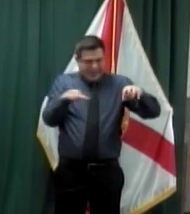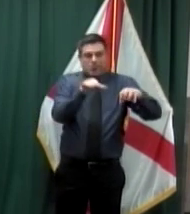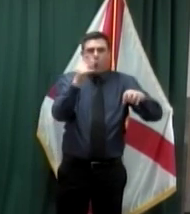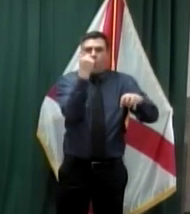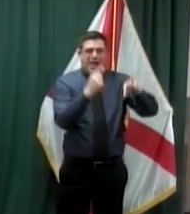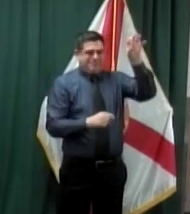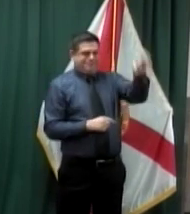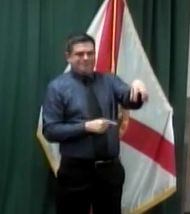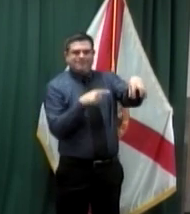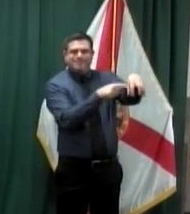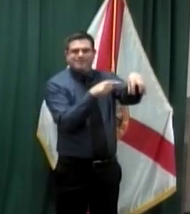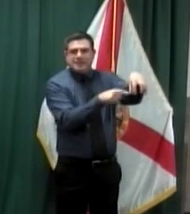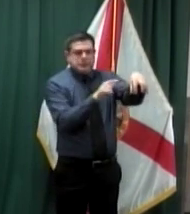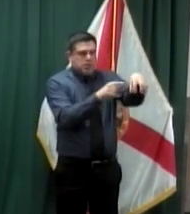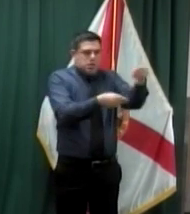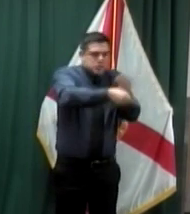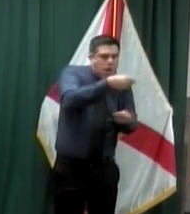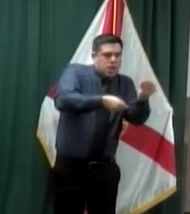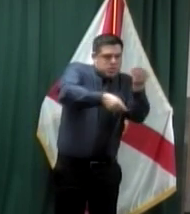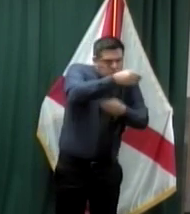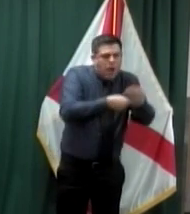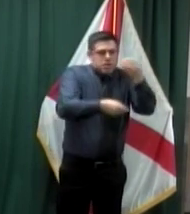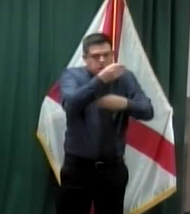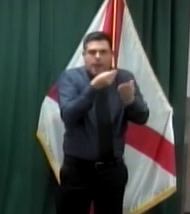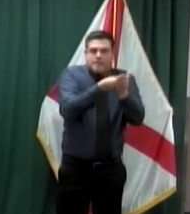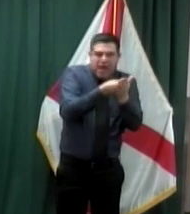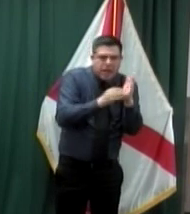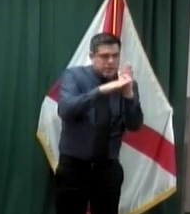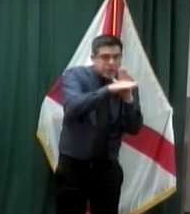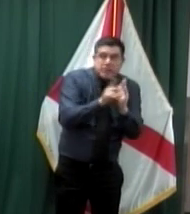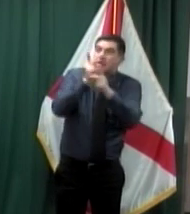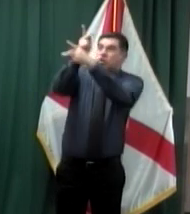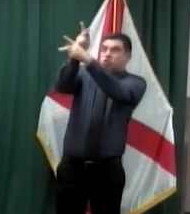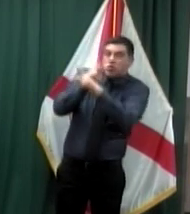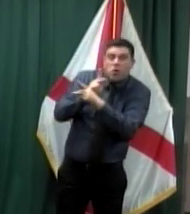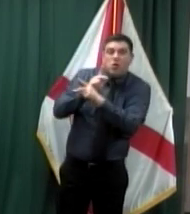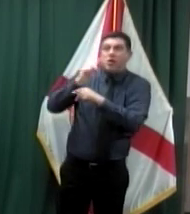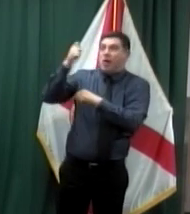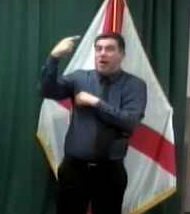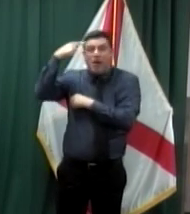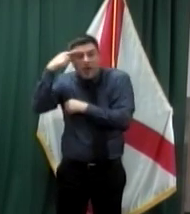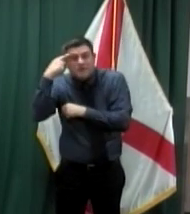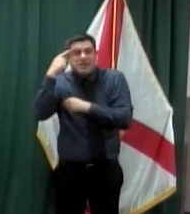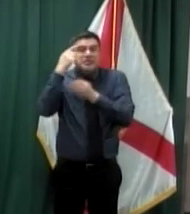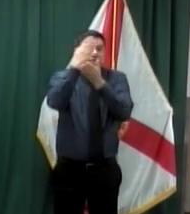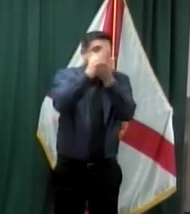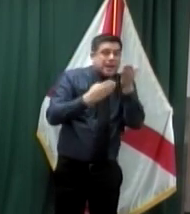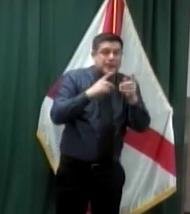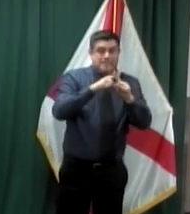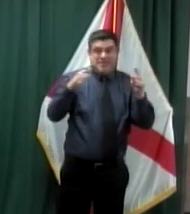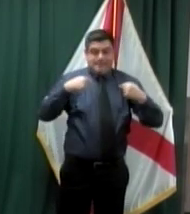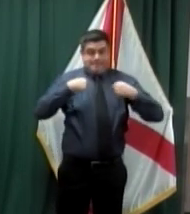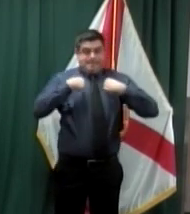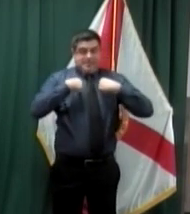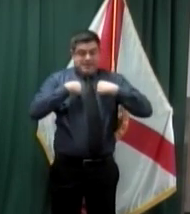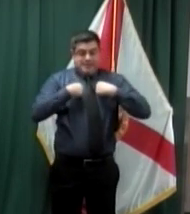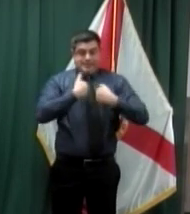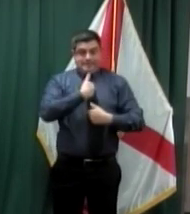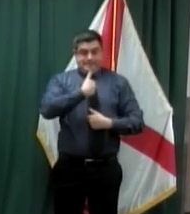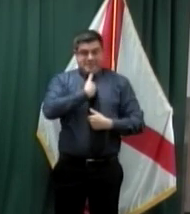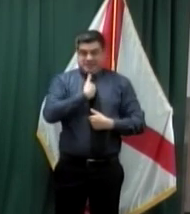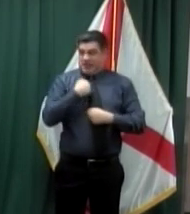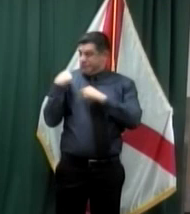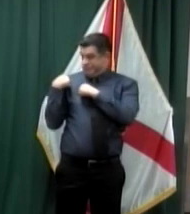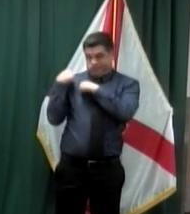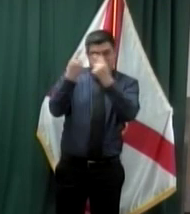take advantage of that assistance. But the reality I can speak from as a small businessman myself, those things are